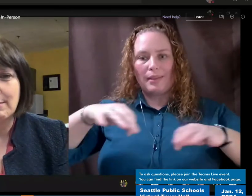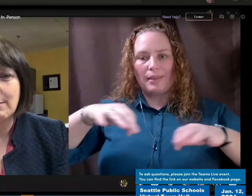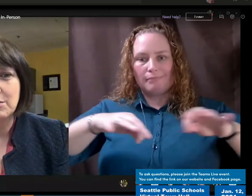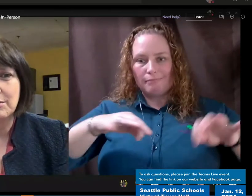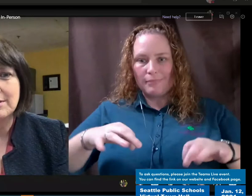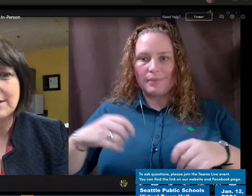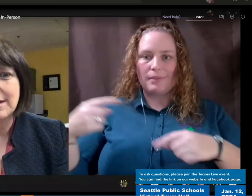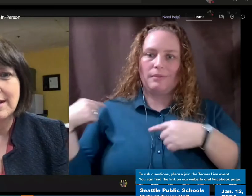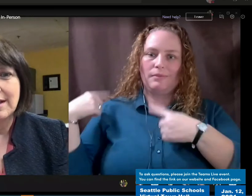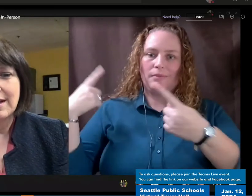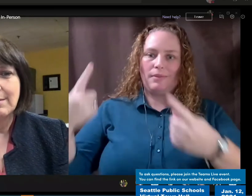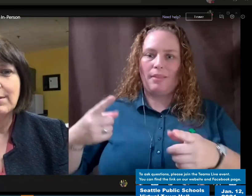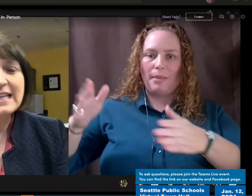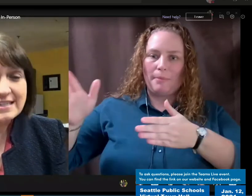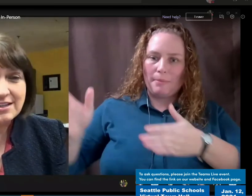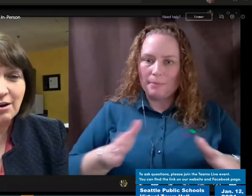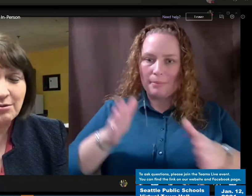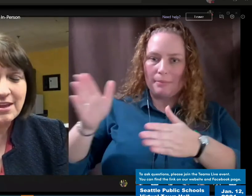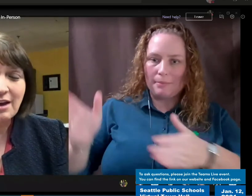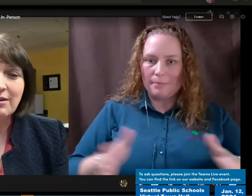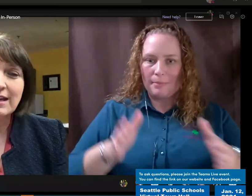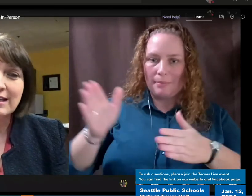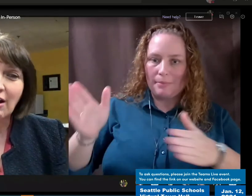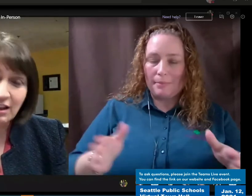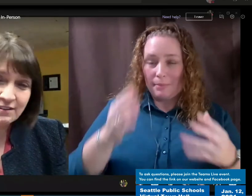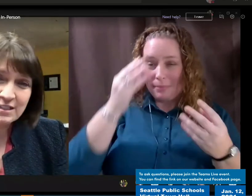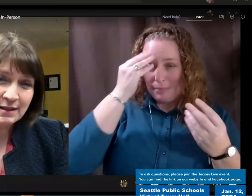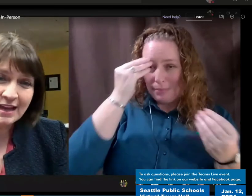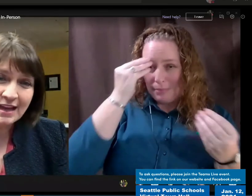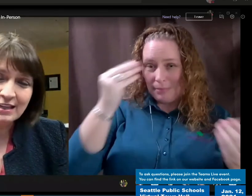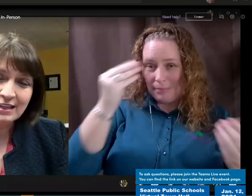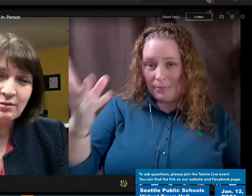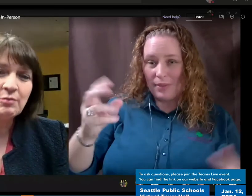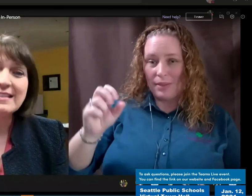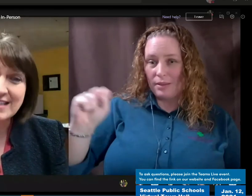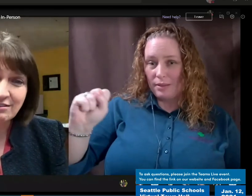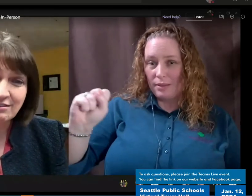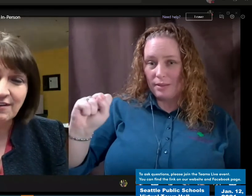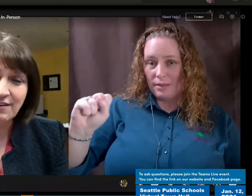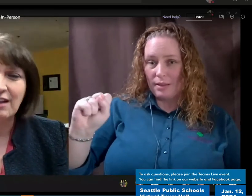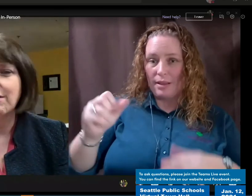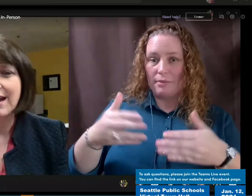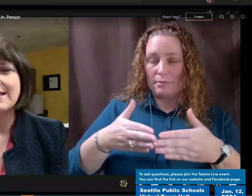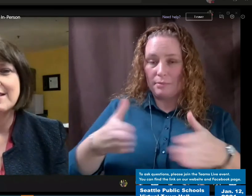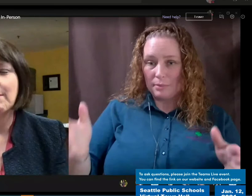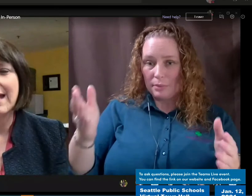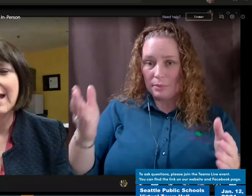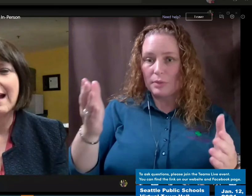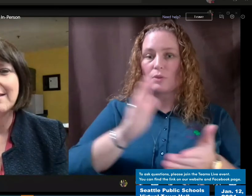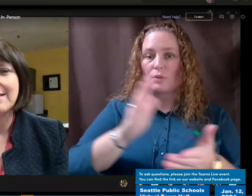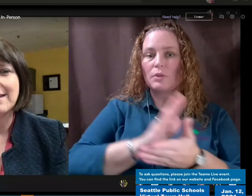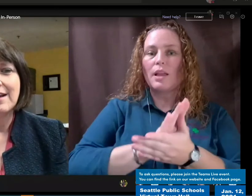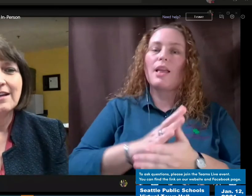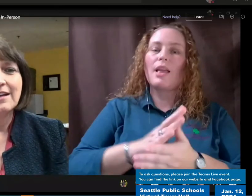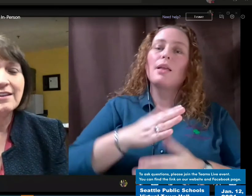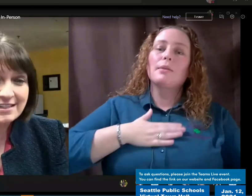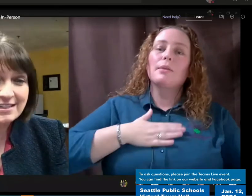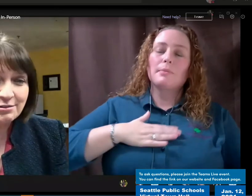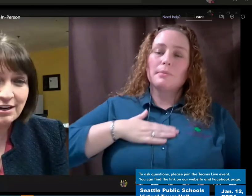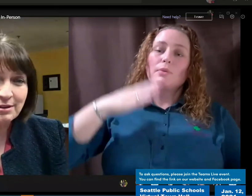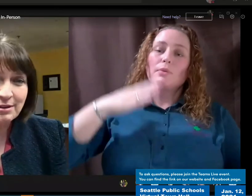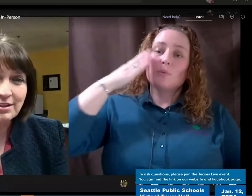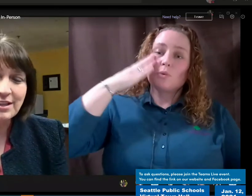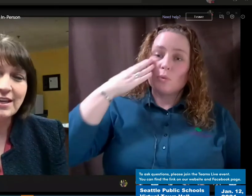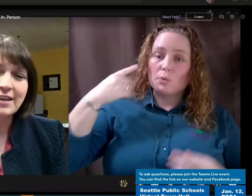Public Schools. Please know that in all of this planning, we will continue to follow the guidance of public health, listen to